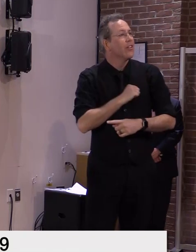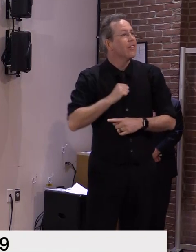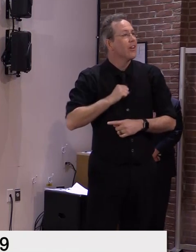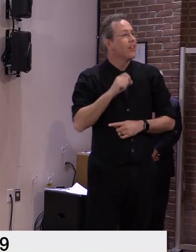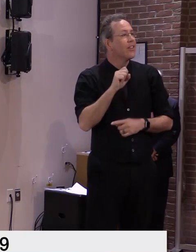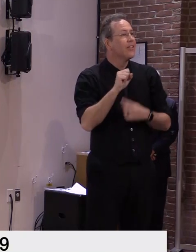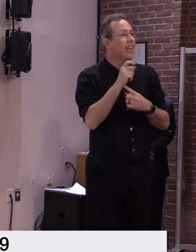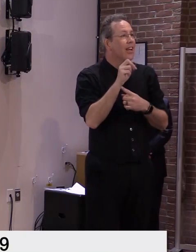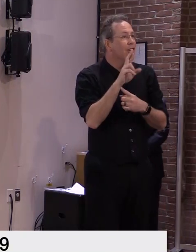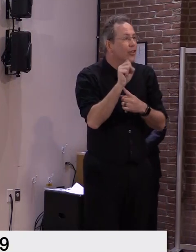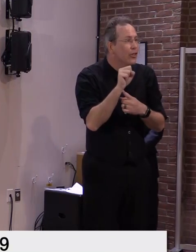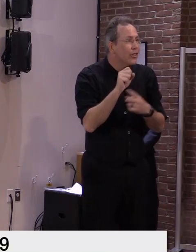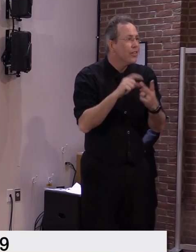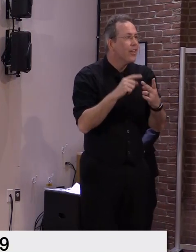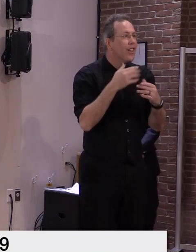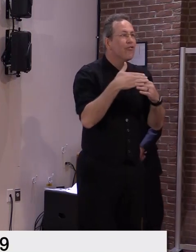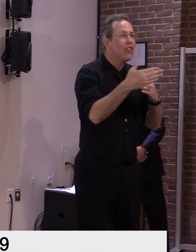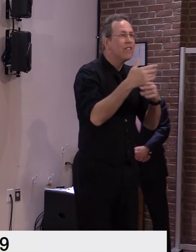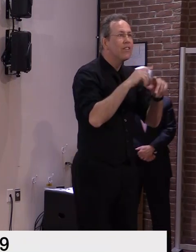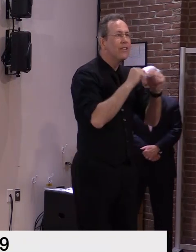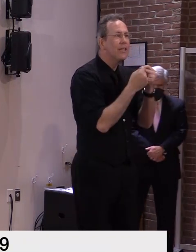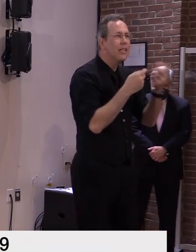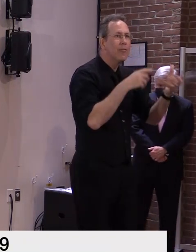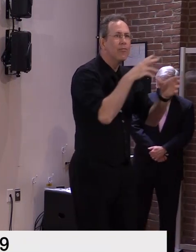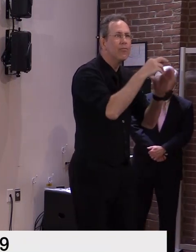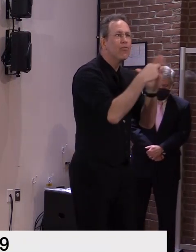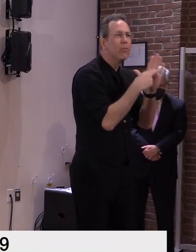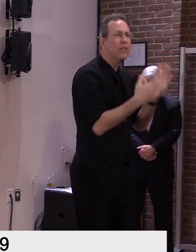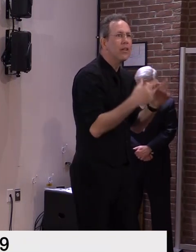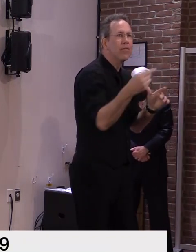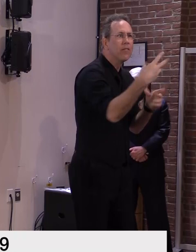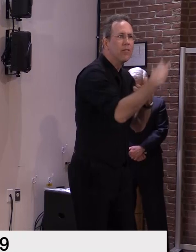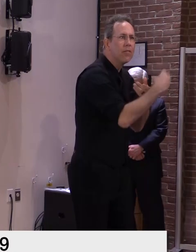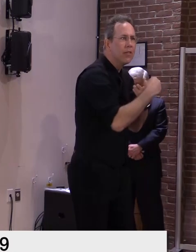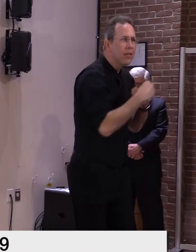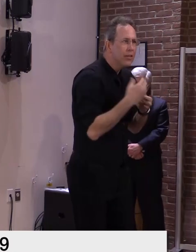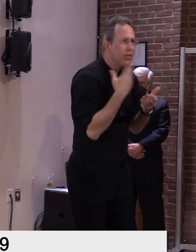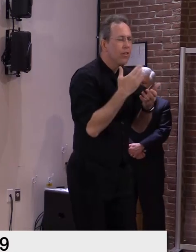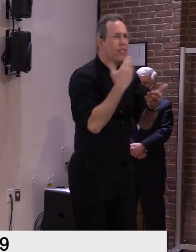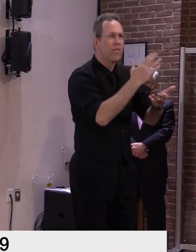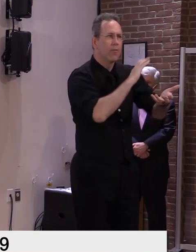work laying the groundwork for this incredible opportunity.